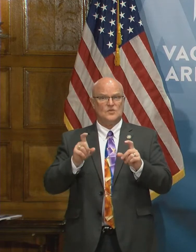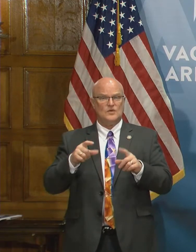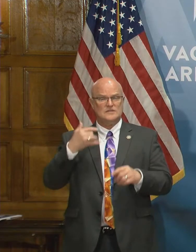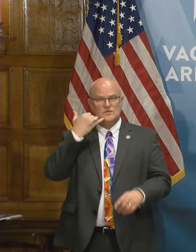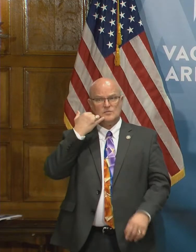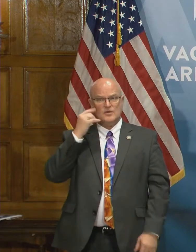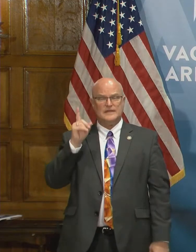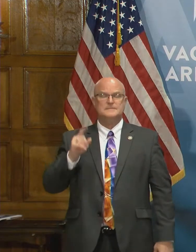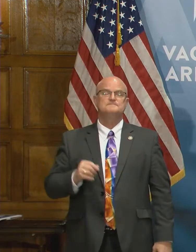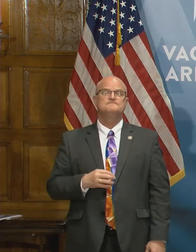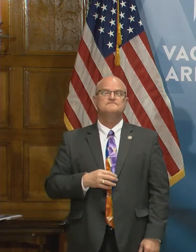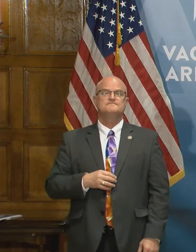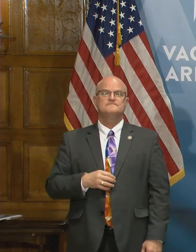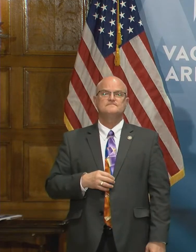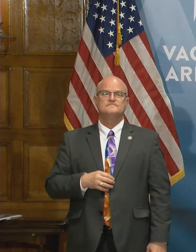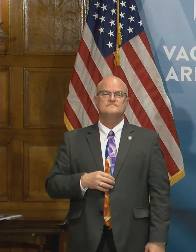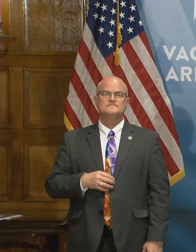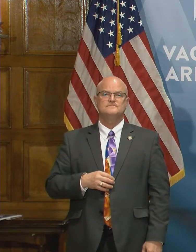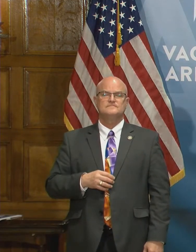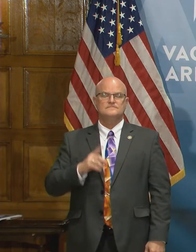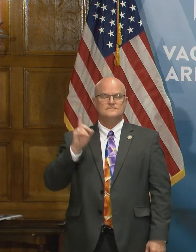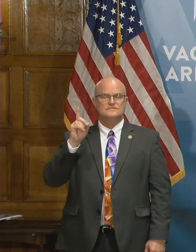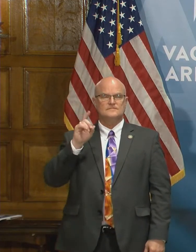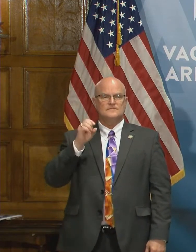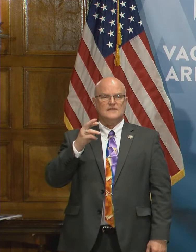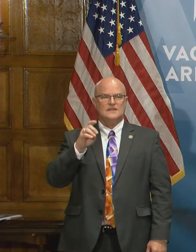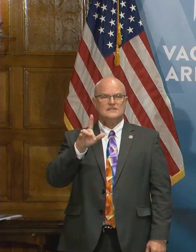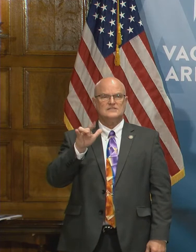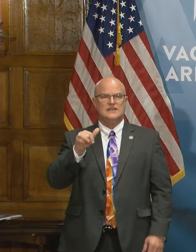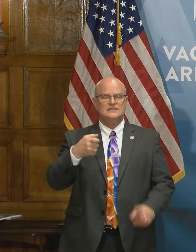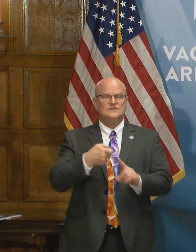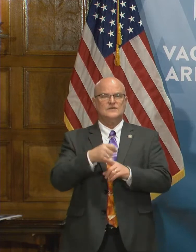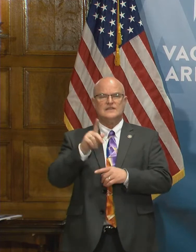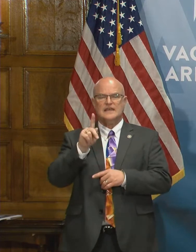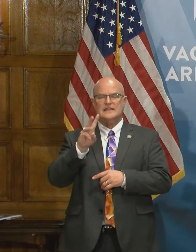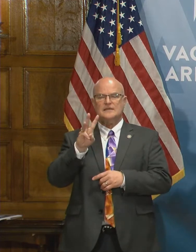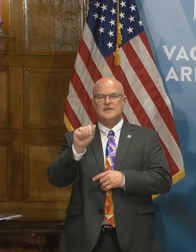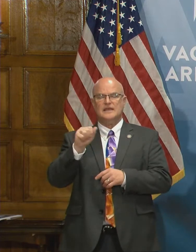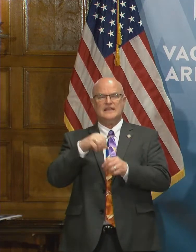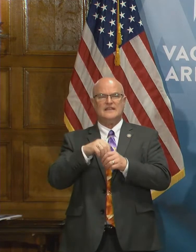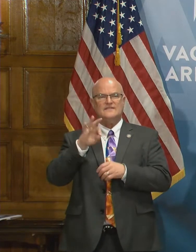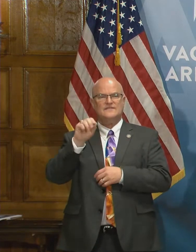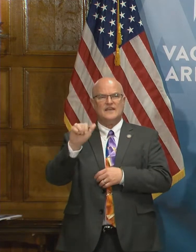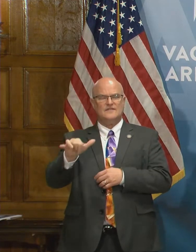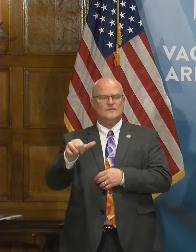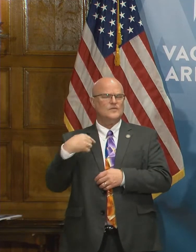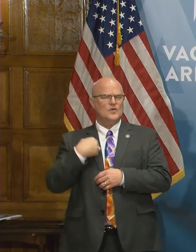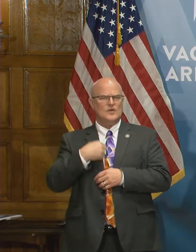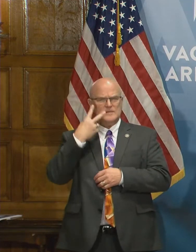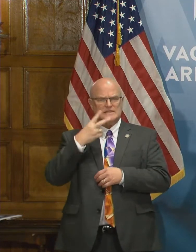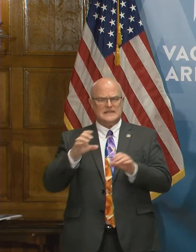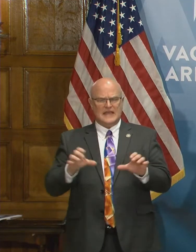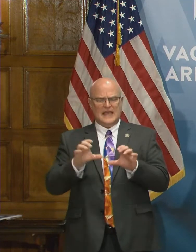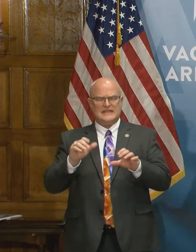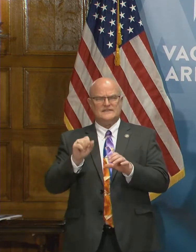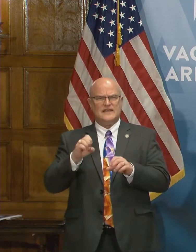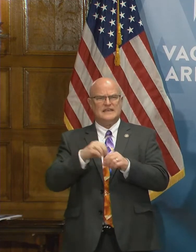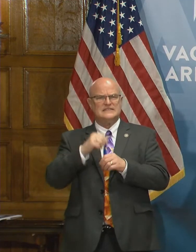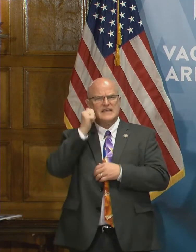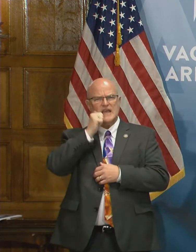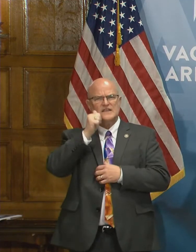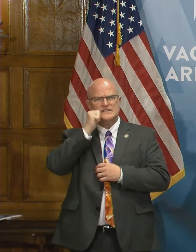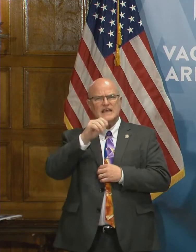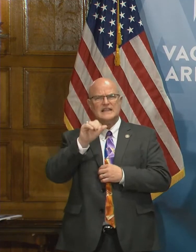remotely? Yes, Governor. This is Chelsea Holmes with KNWA News in Fayetteville. We've been seeing our active cases and our